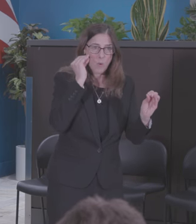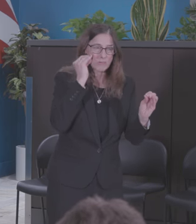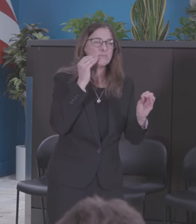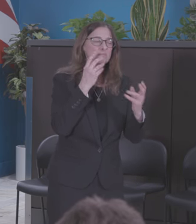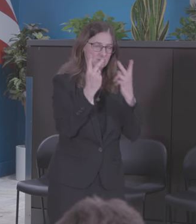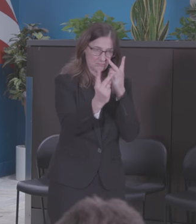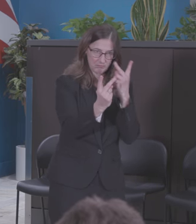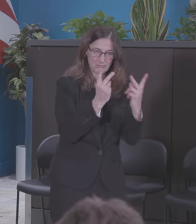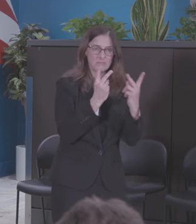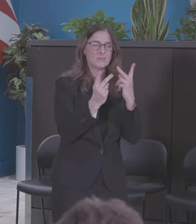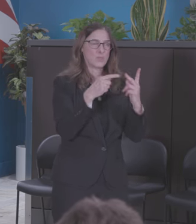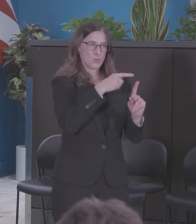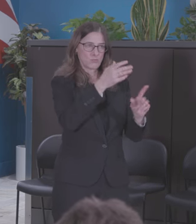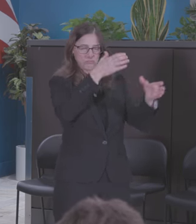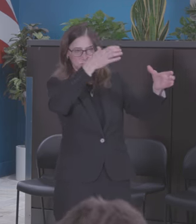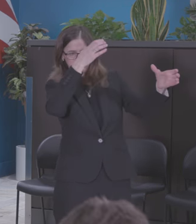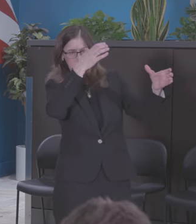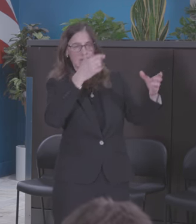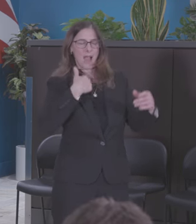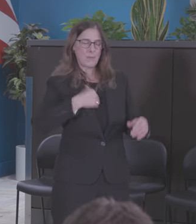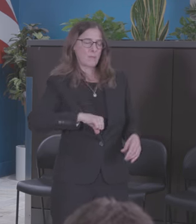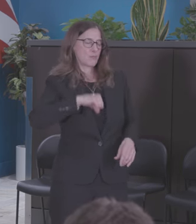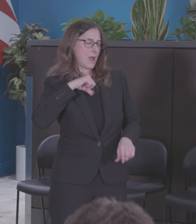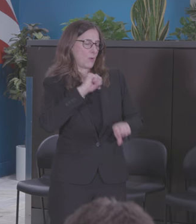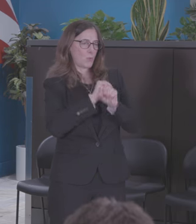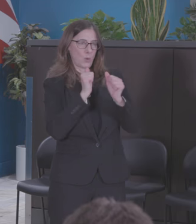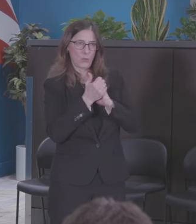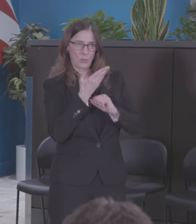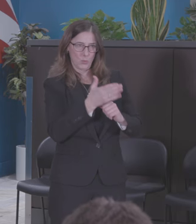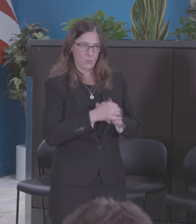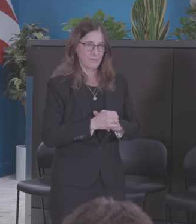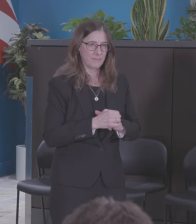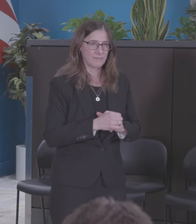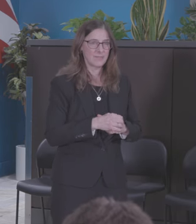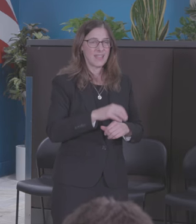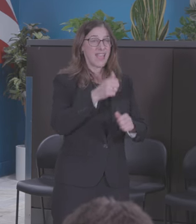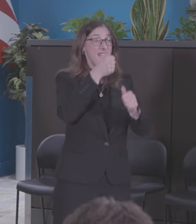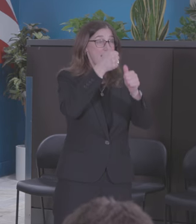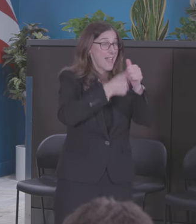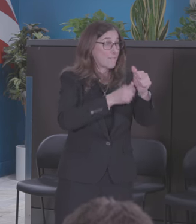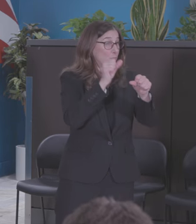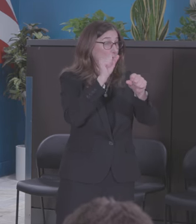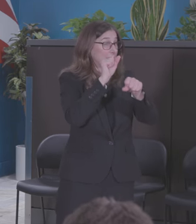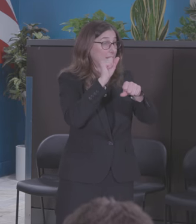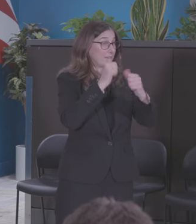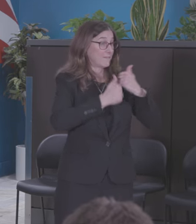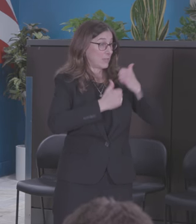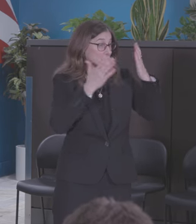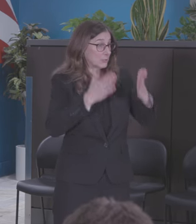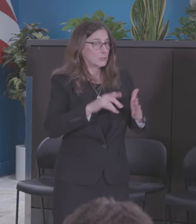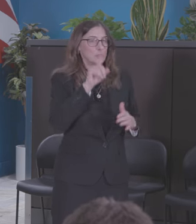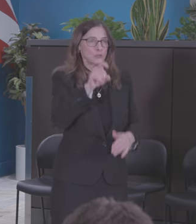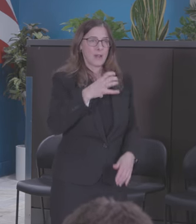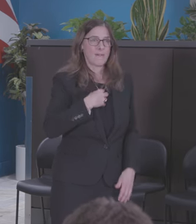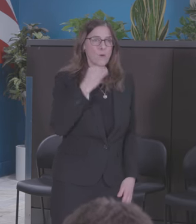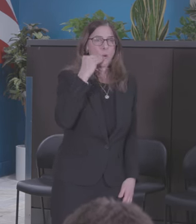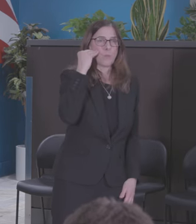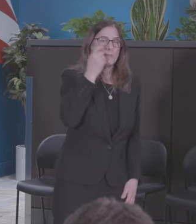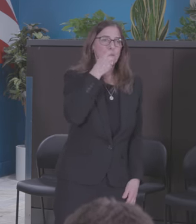part of the governor's team working with you. No veteran should ever be homeless, period.